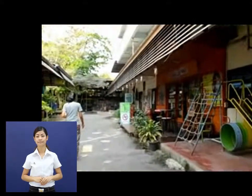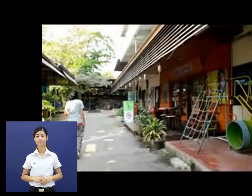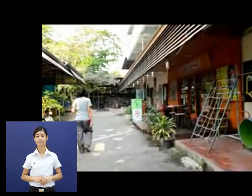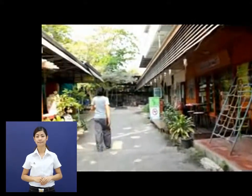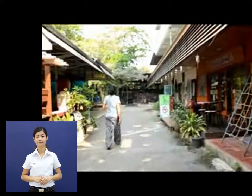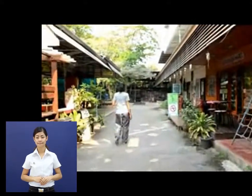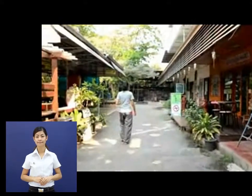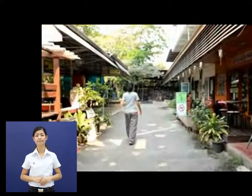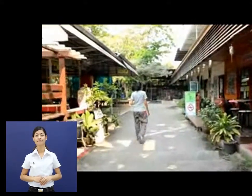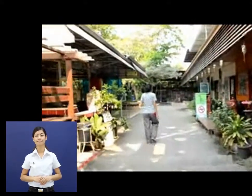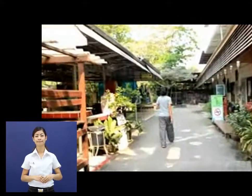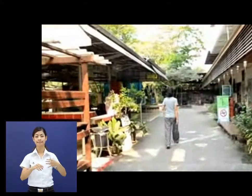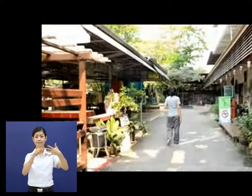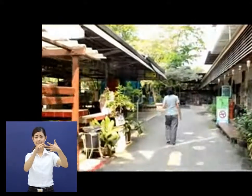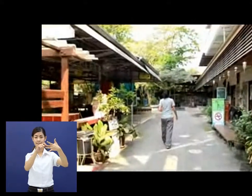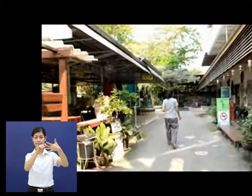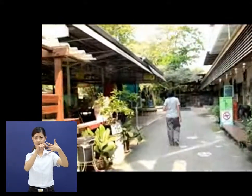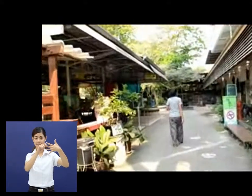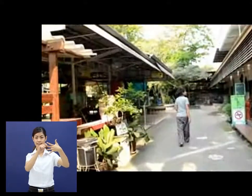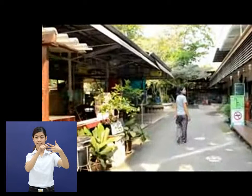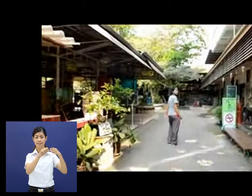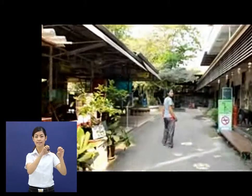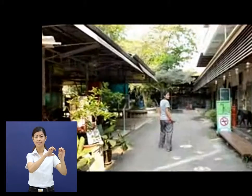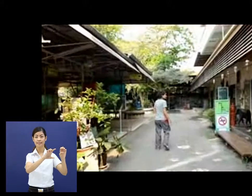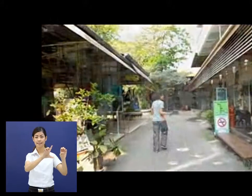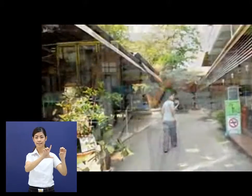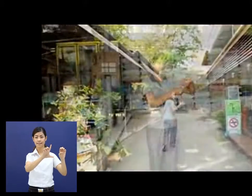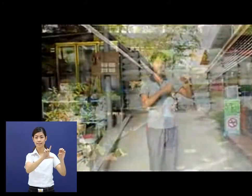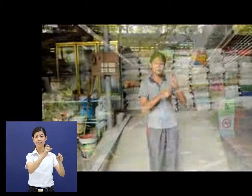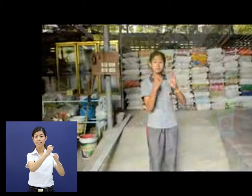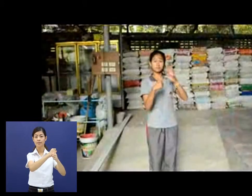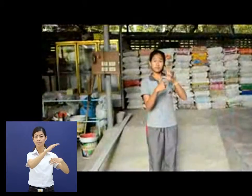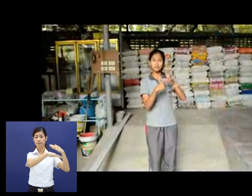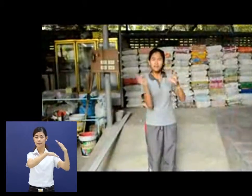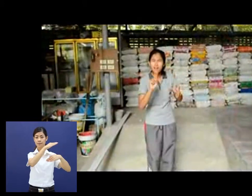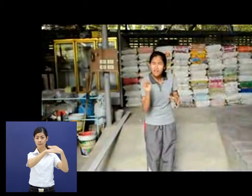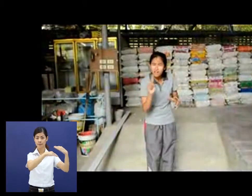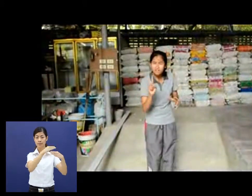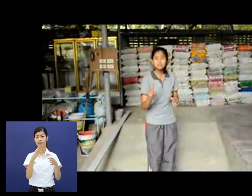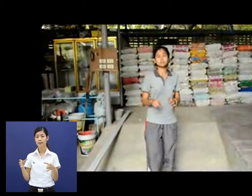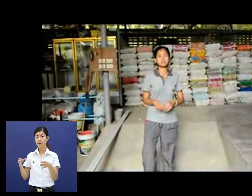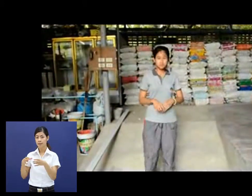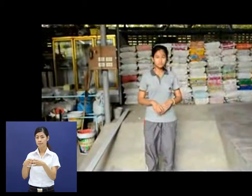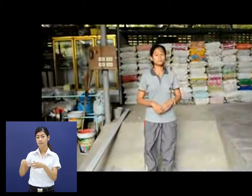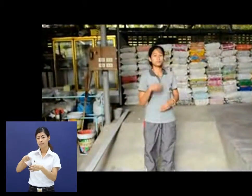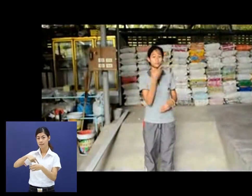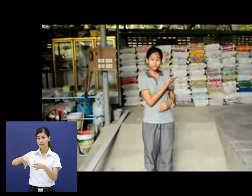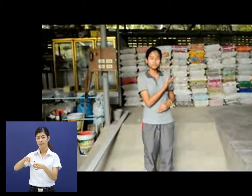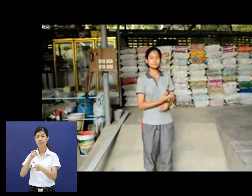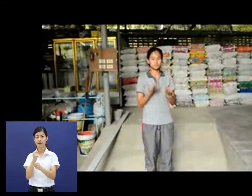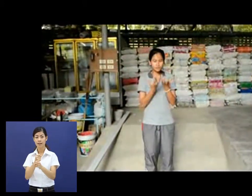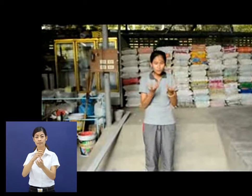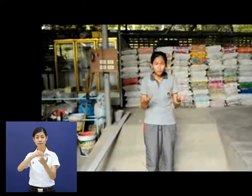Step 3. Development. Our group developed the lesson by dividing the